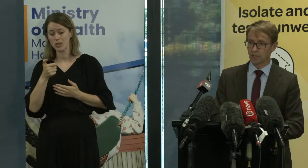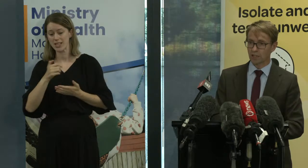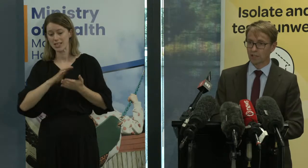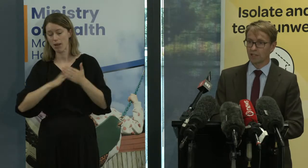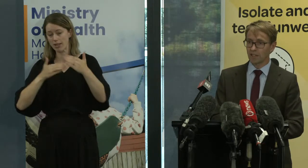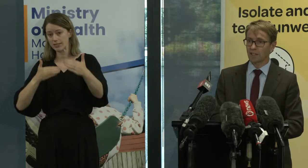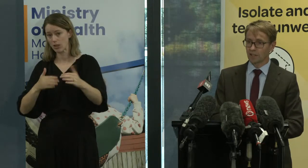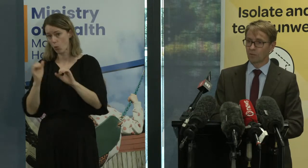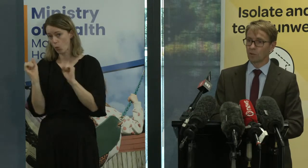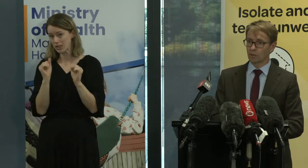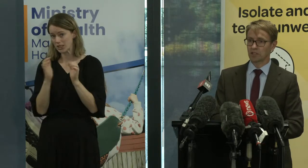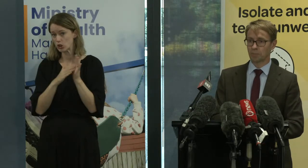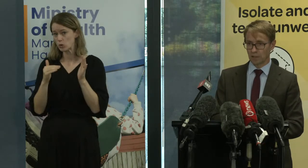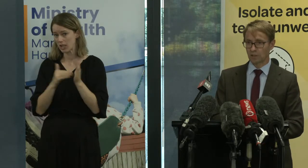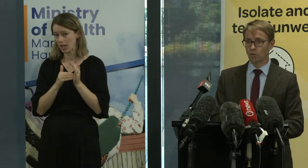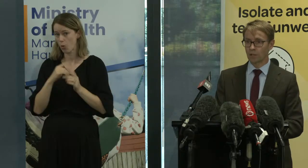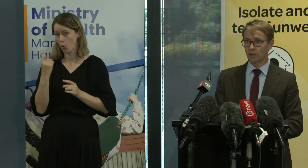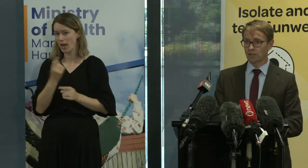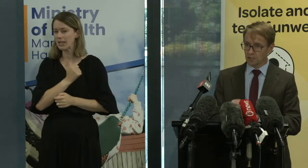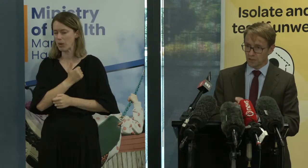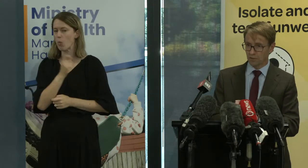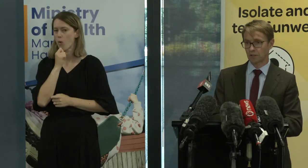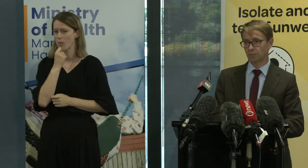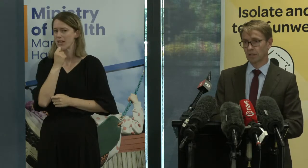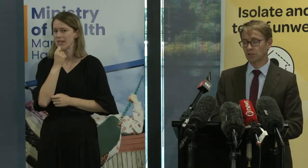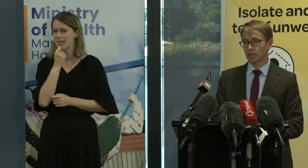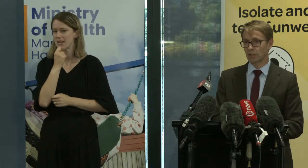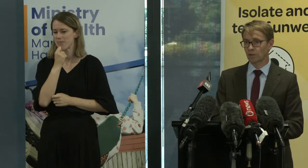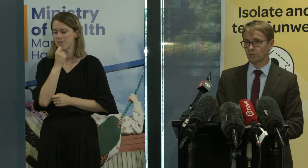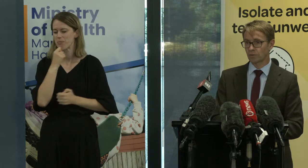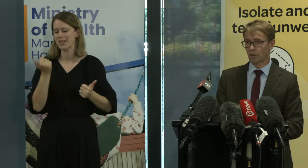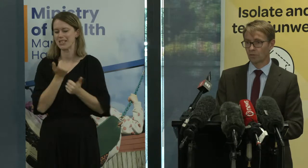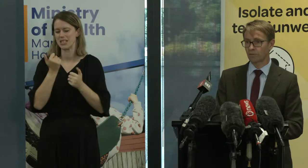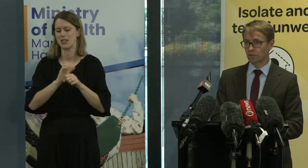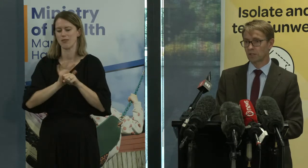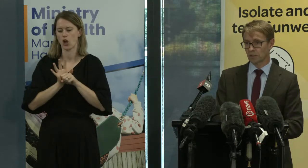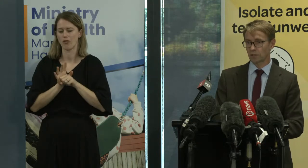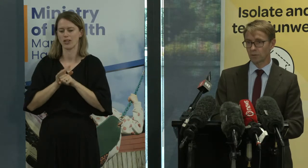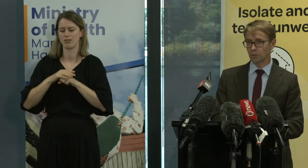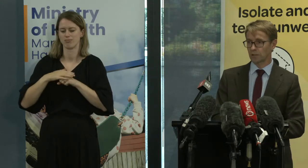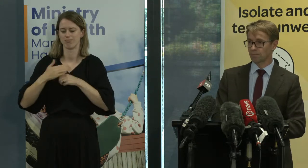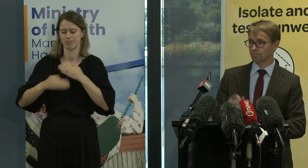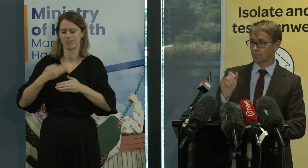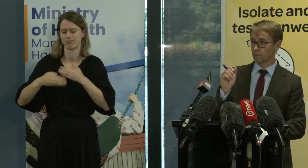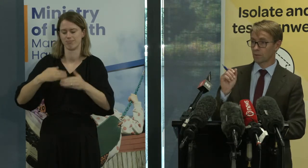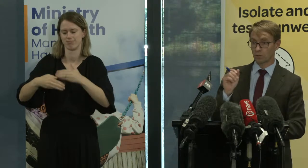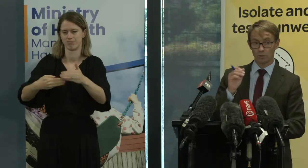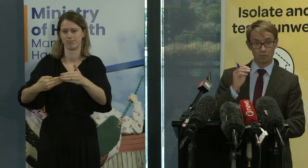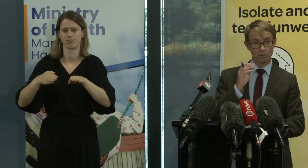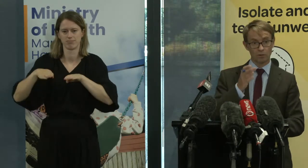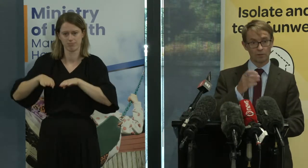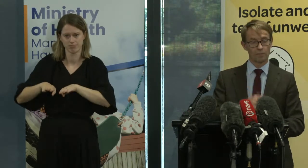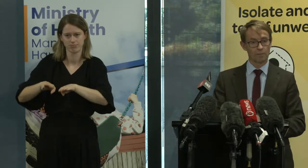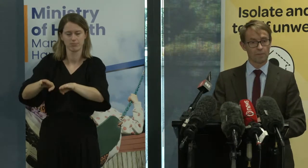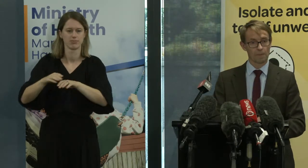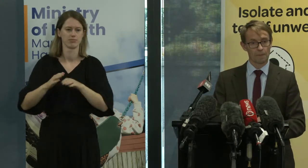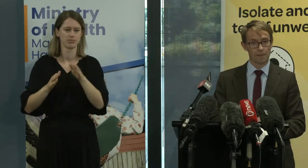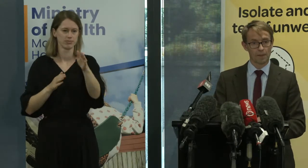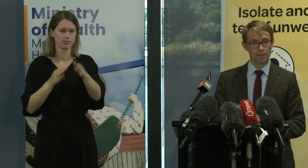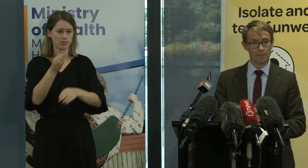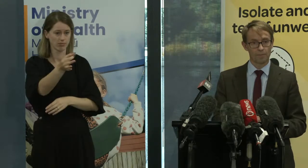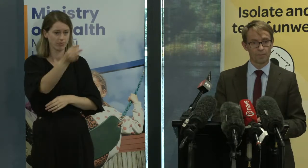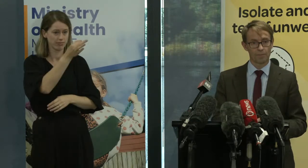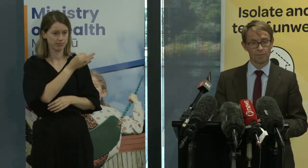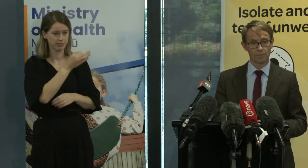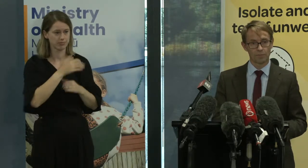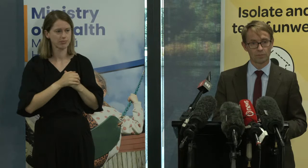into winter, we are expecting there will be a significant baseline level of disease in the community. Dr. Bloomfield, do you wish that we got